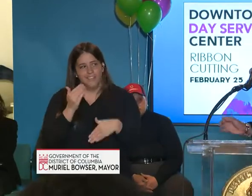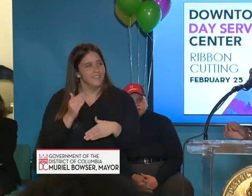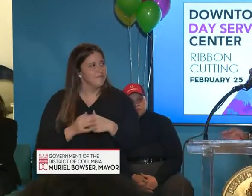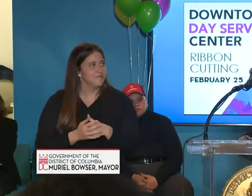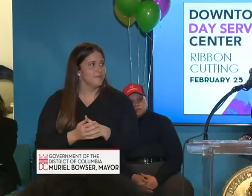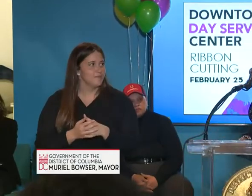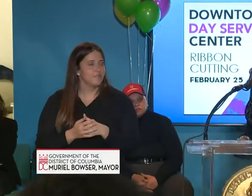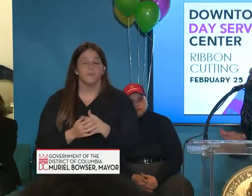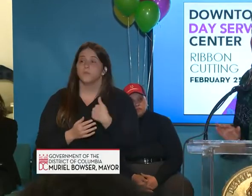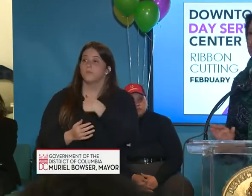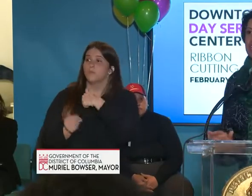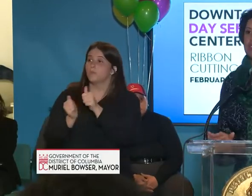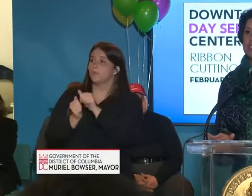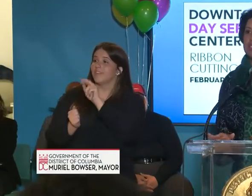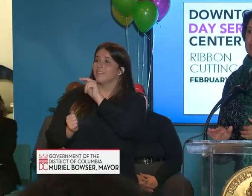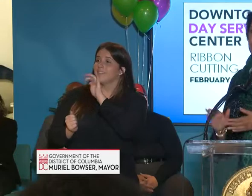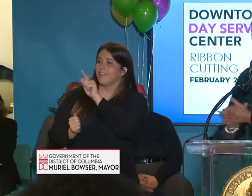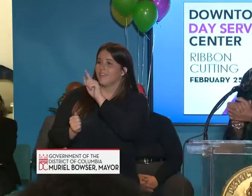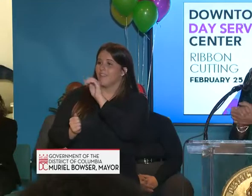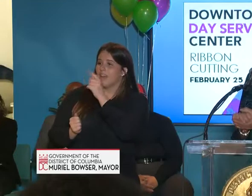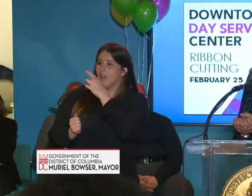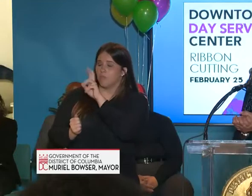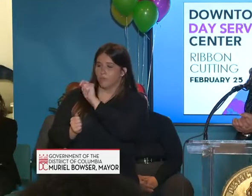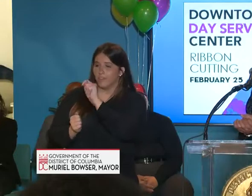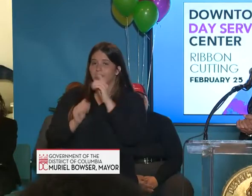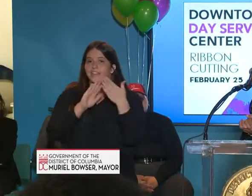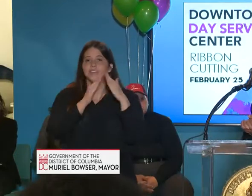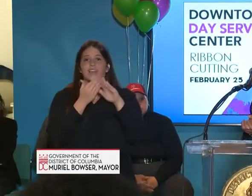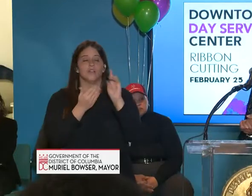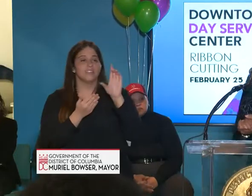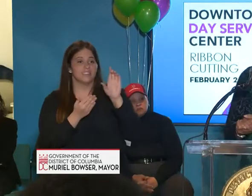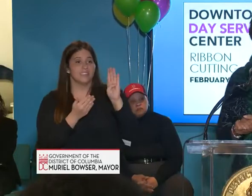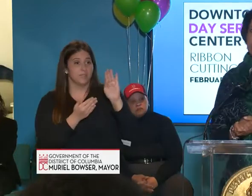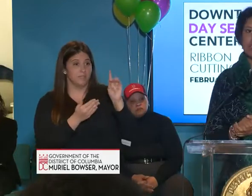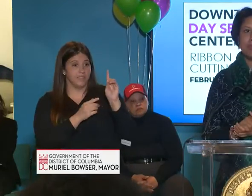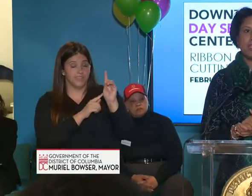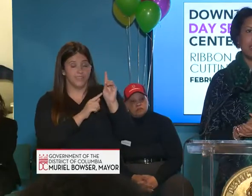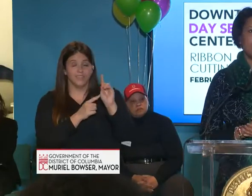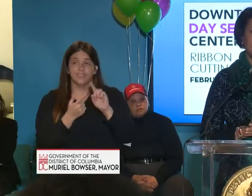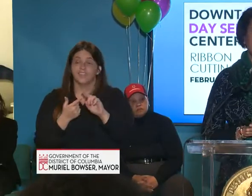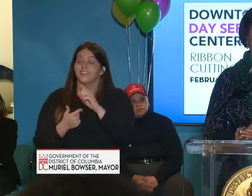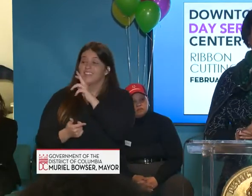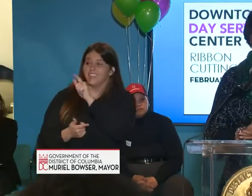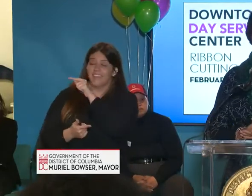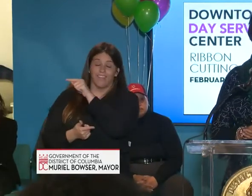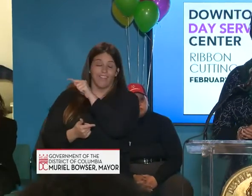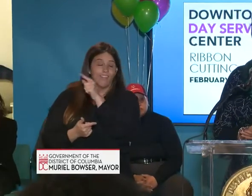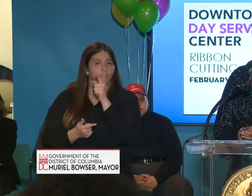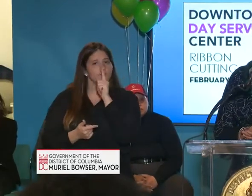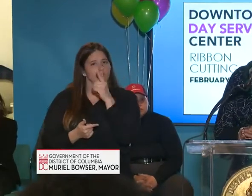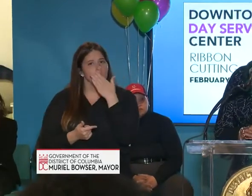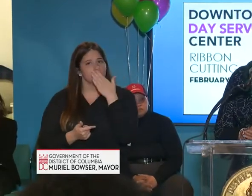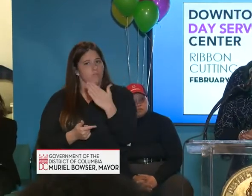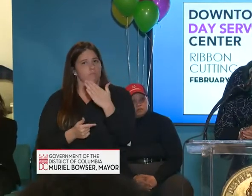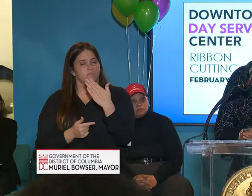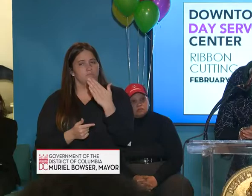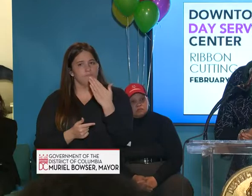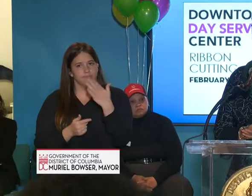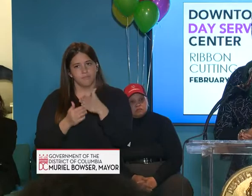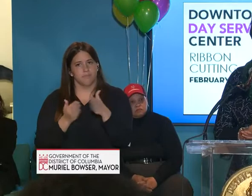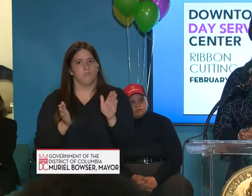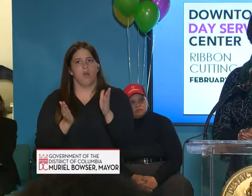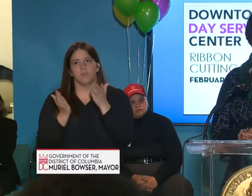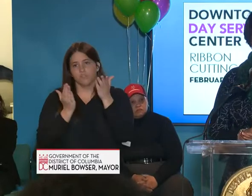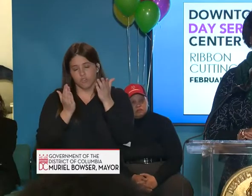we, with Neil Albert in the Downtown DC bid, and Neil, of course, has been a wonderful public servant to the District